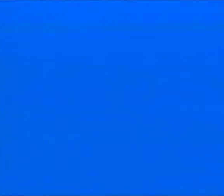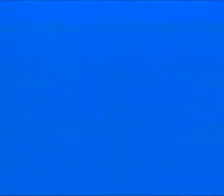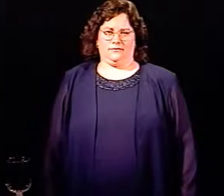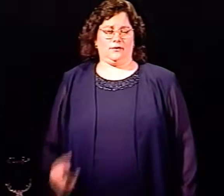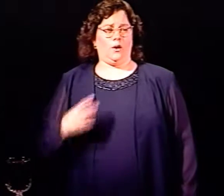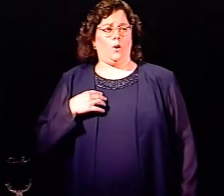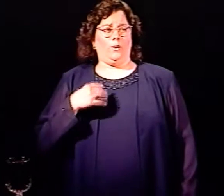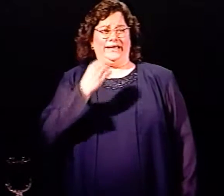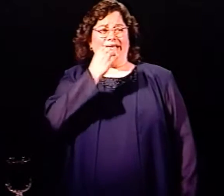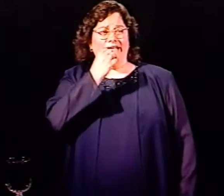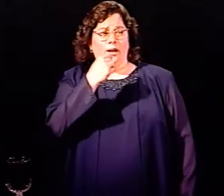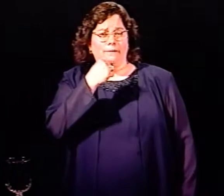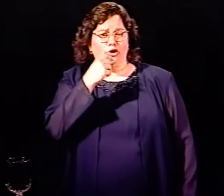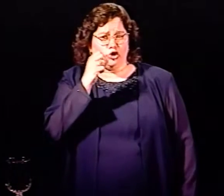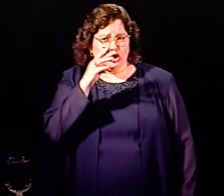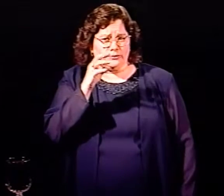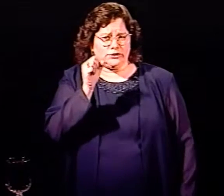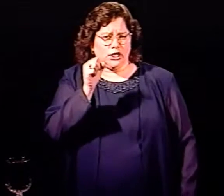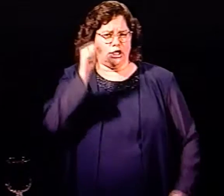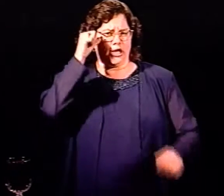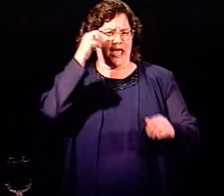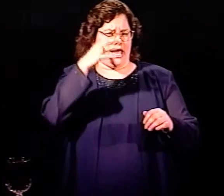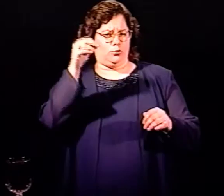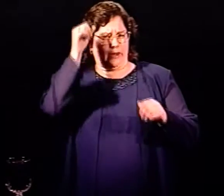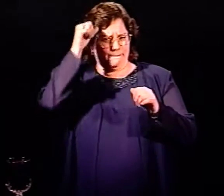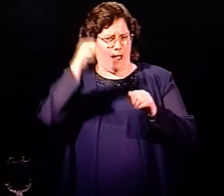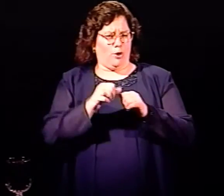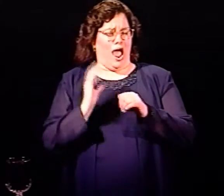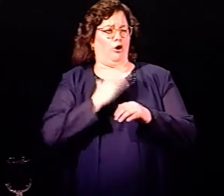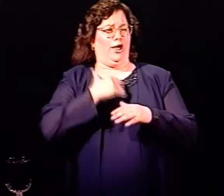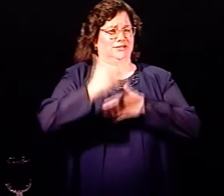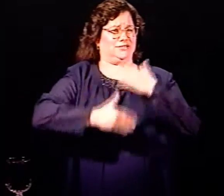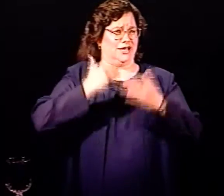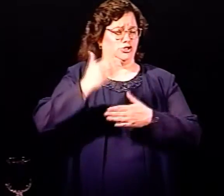We eat bitter herbs and remember our ancestors were slaves.